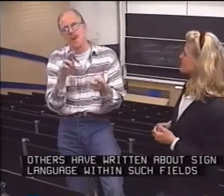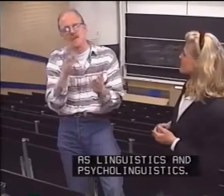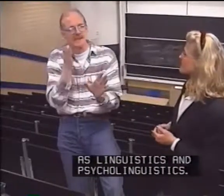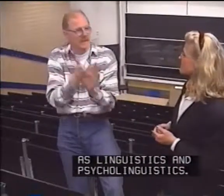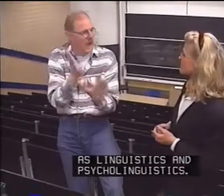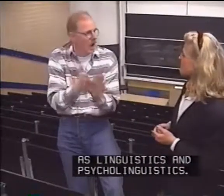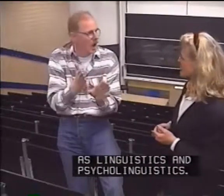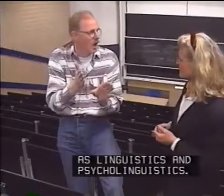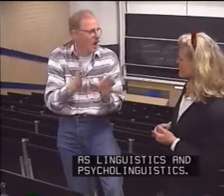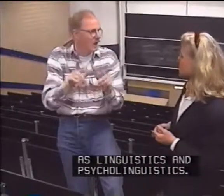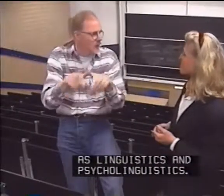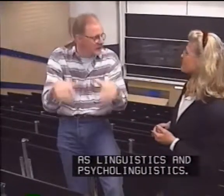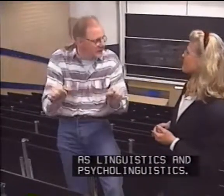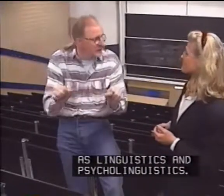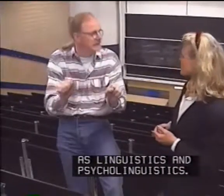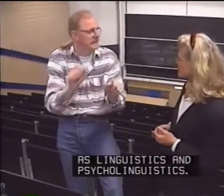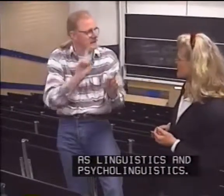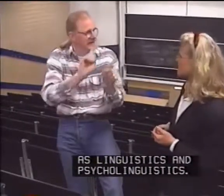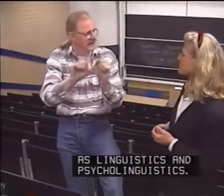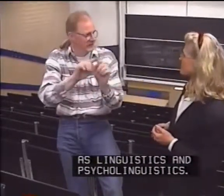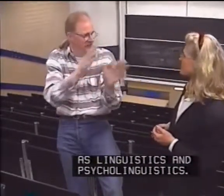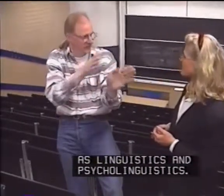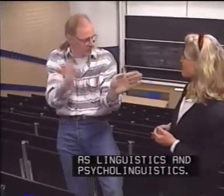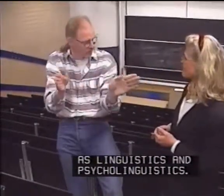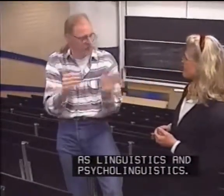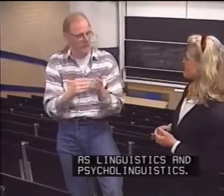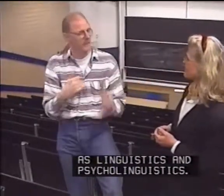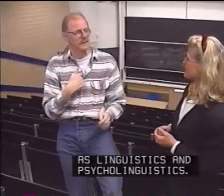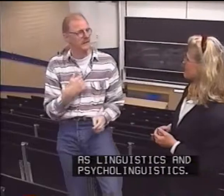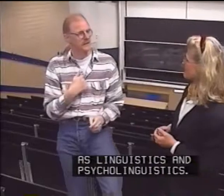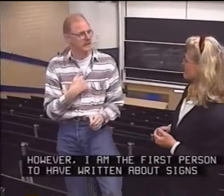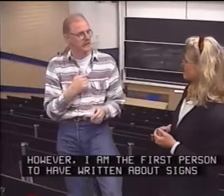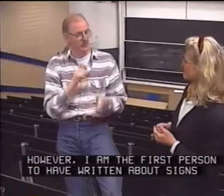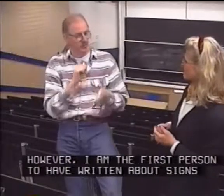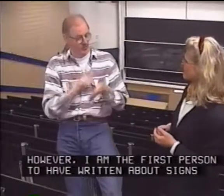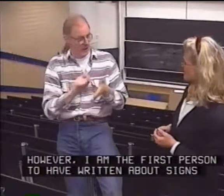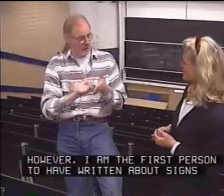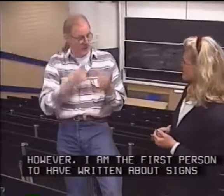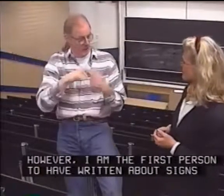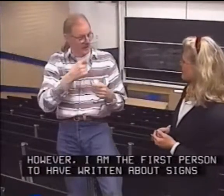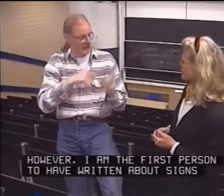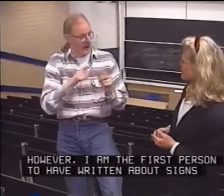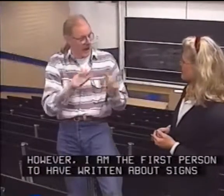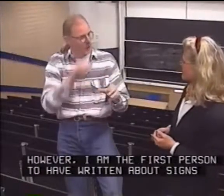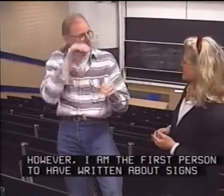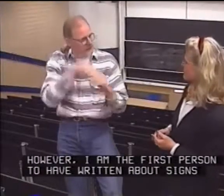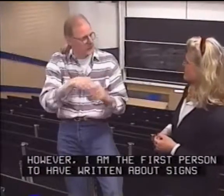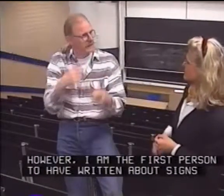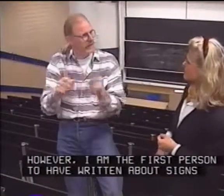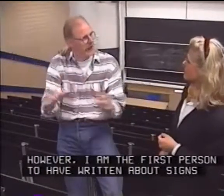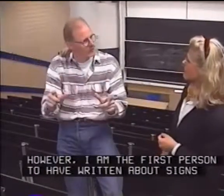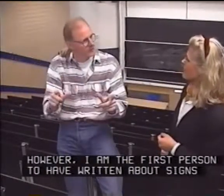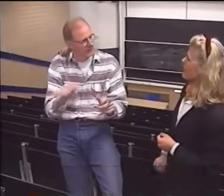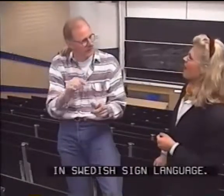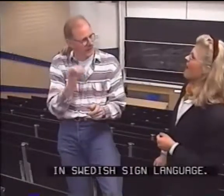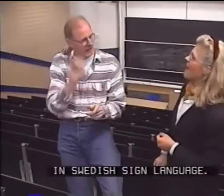as linguistics and psycholinguistics. However, I am the first person to have written about signs in Swedish